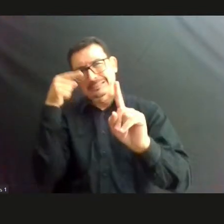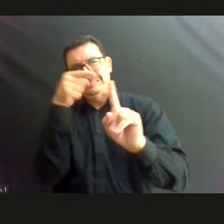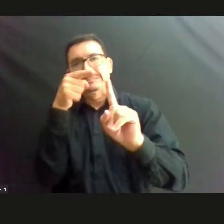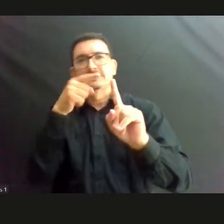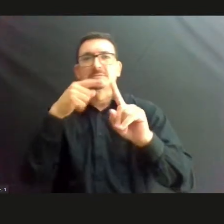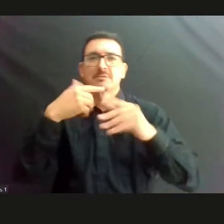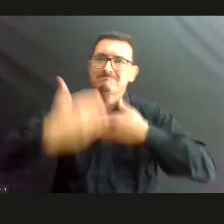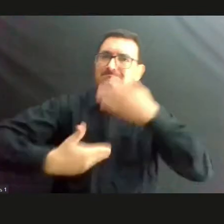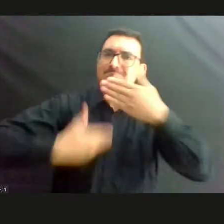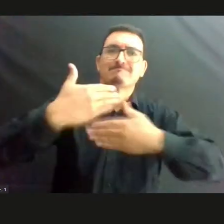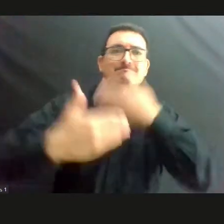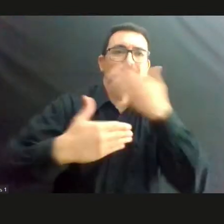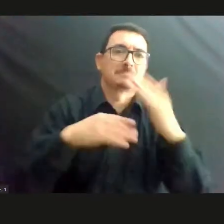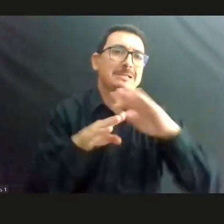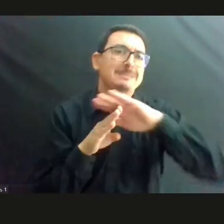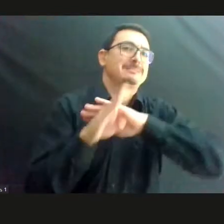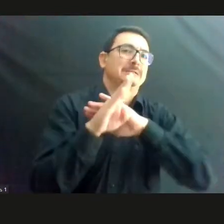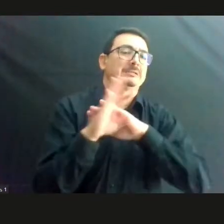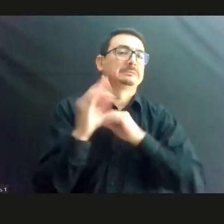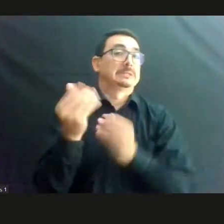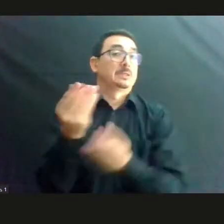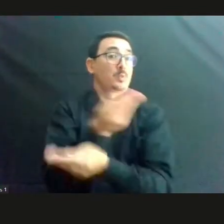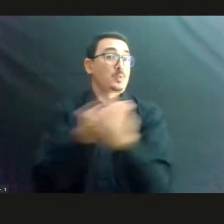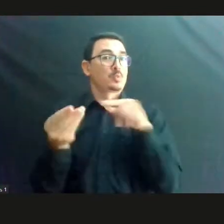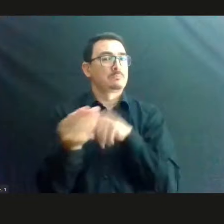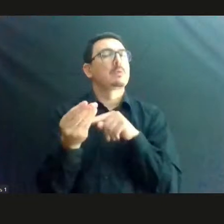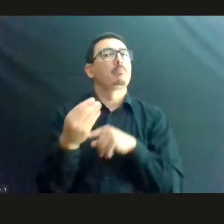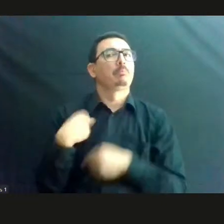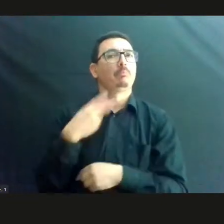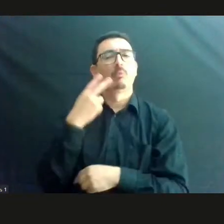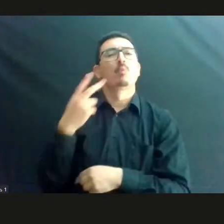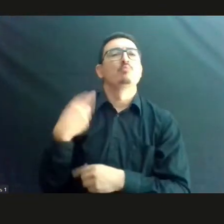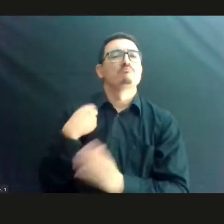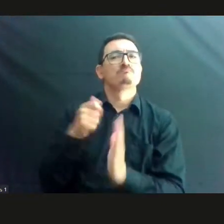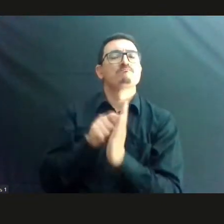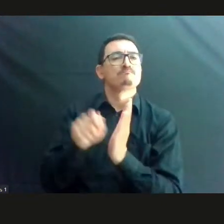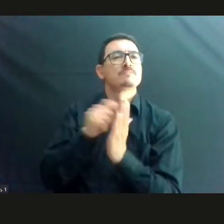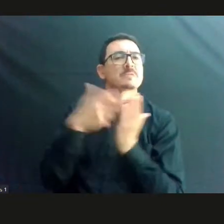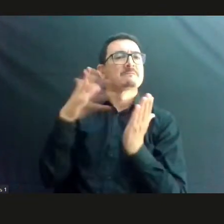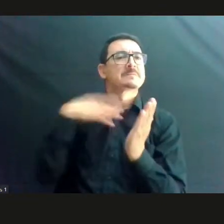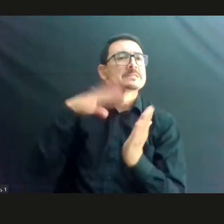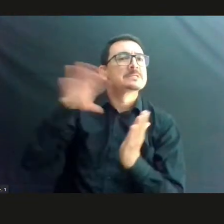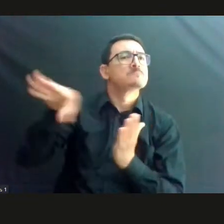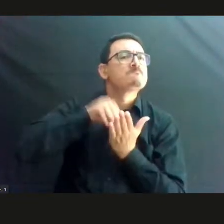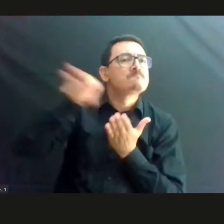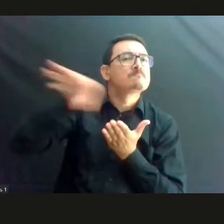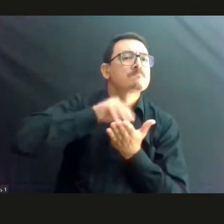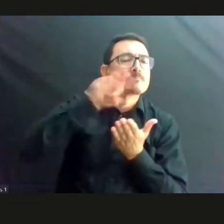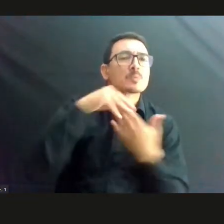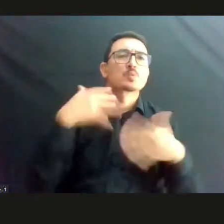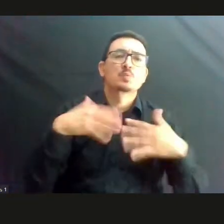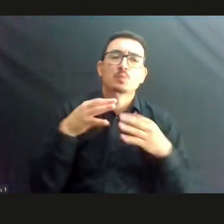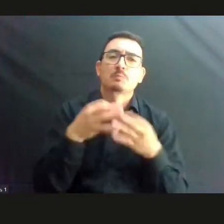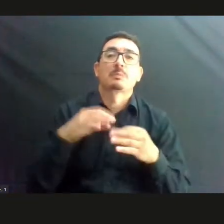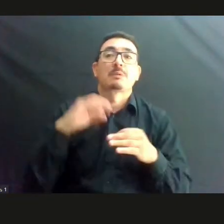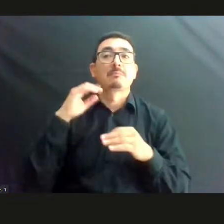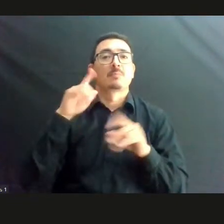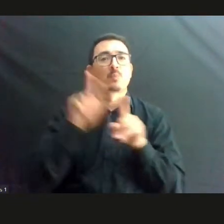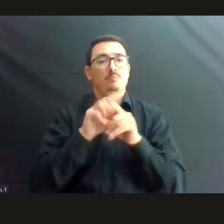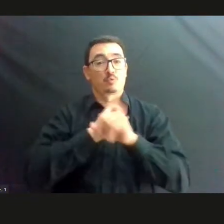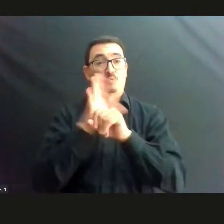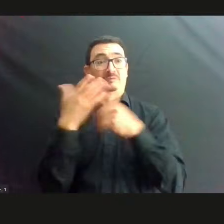for a resilient post-pandemic recovery. It was made clear that through